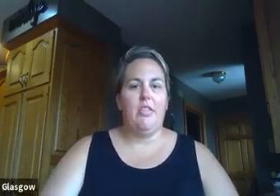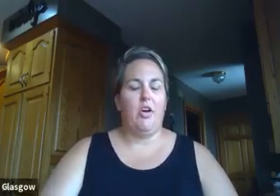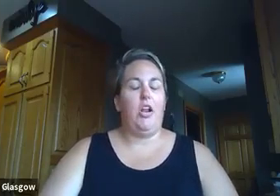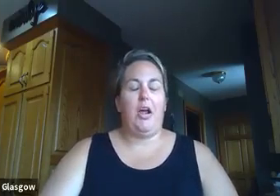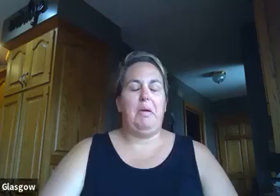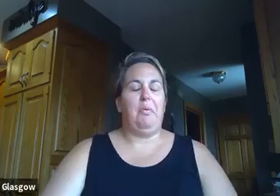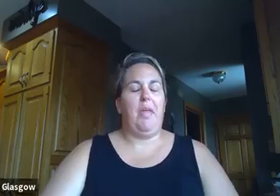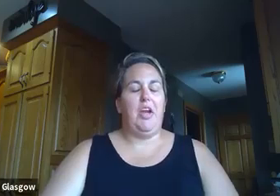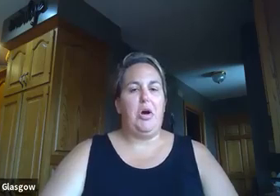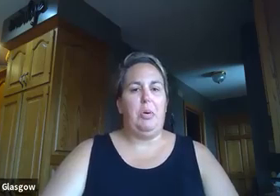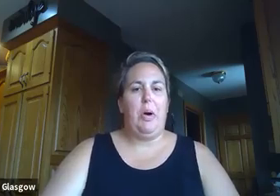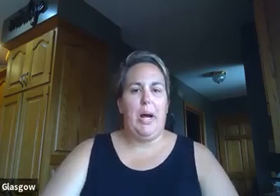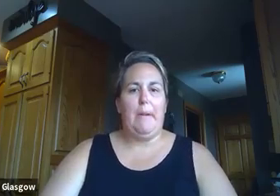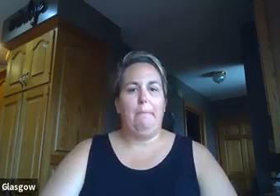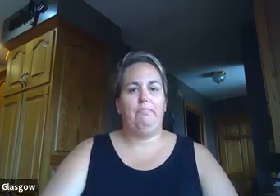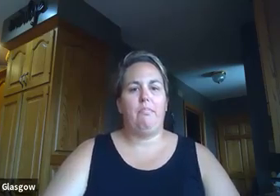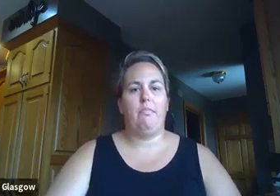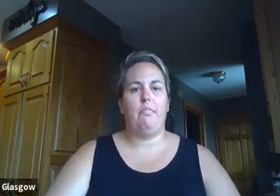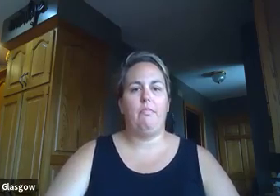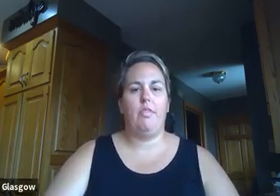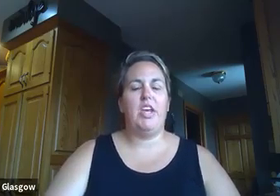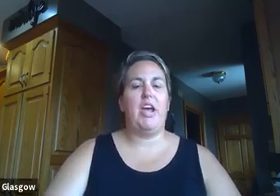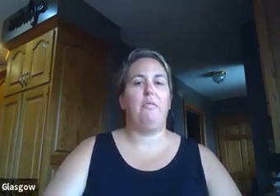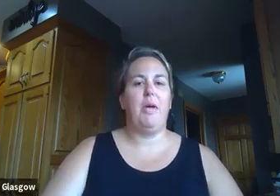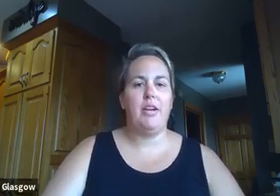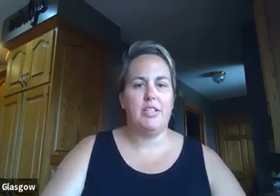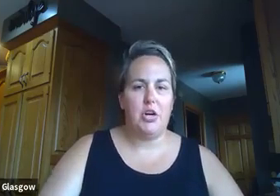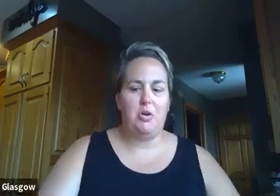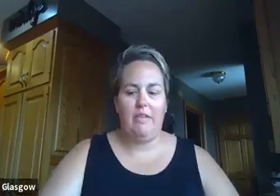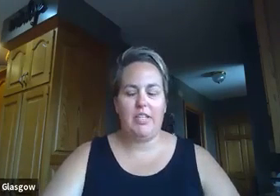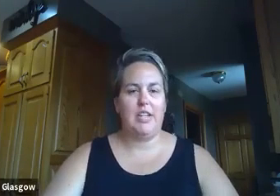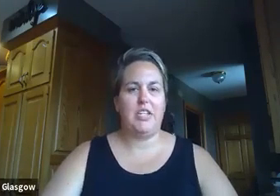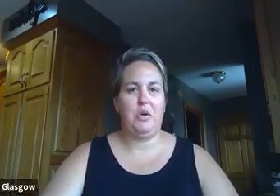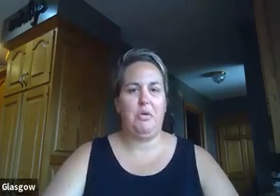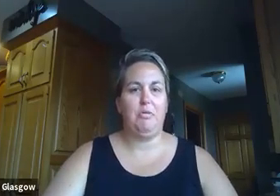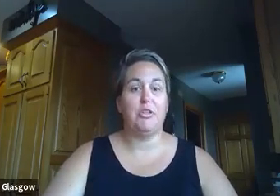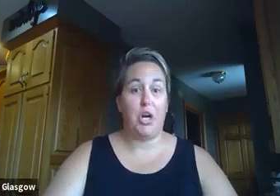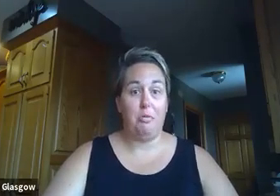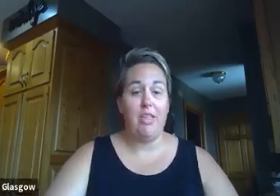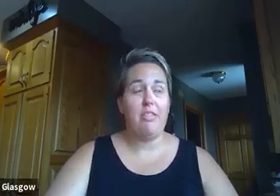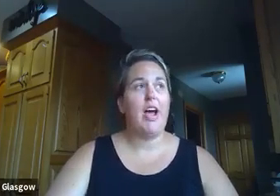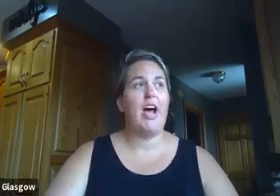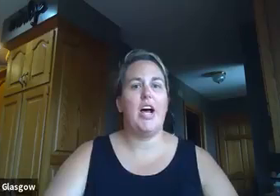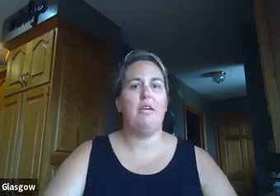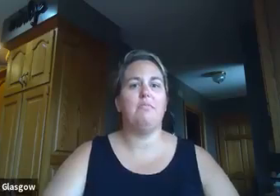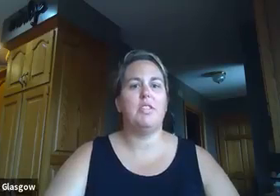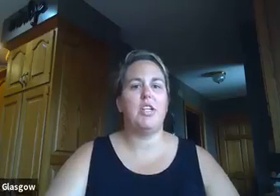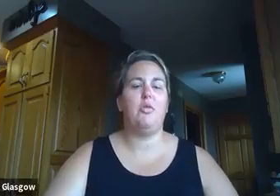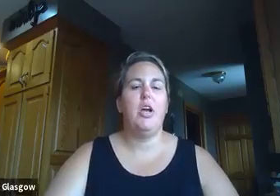There are a lot of people that know the alphabet, so obviously that's what we will start with. So